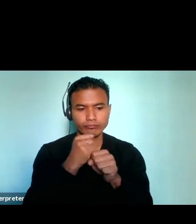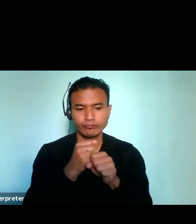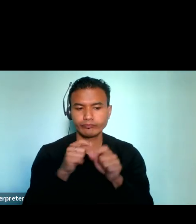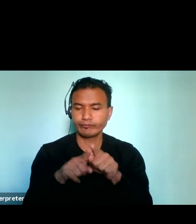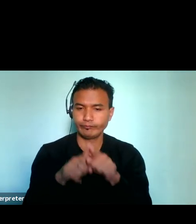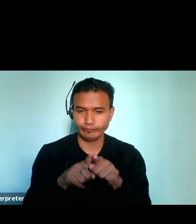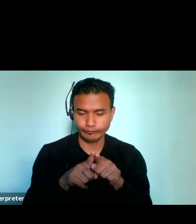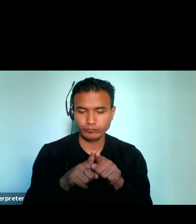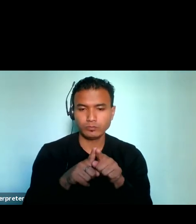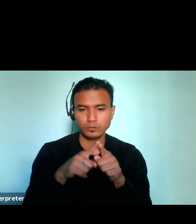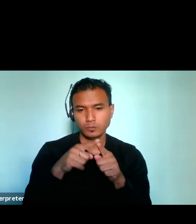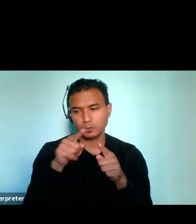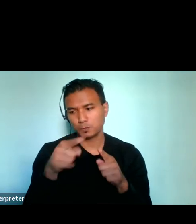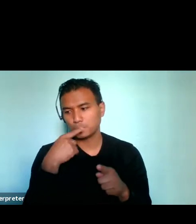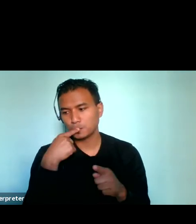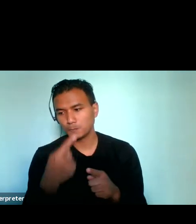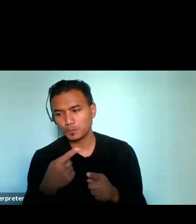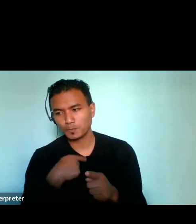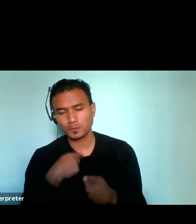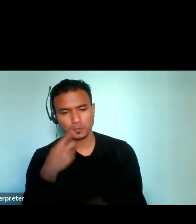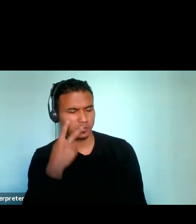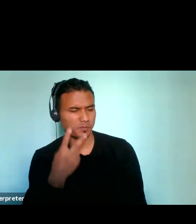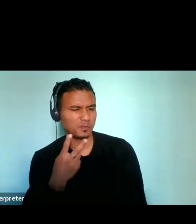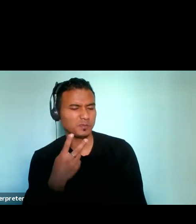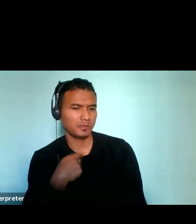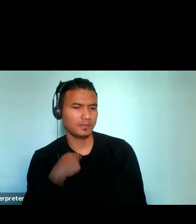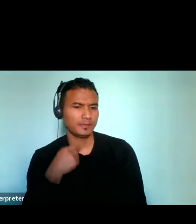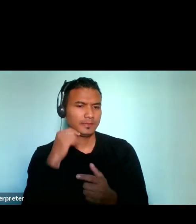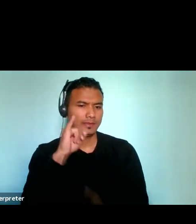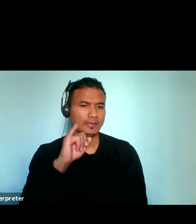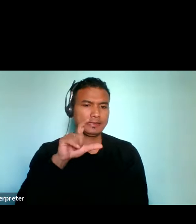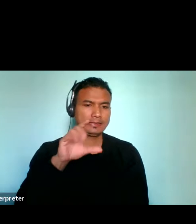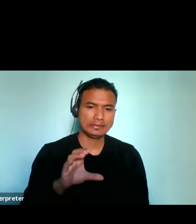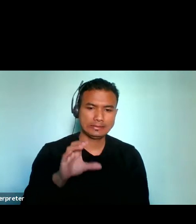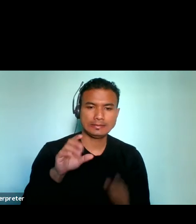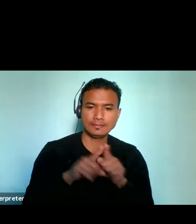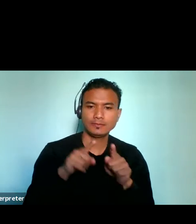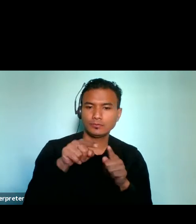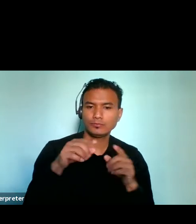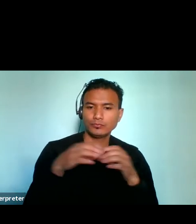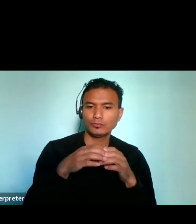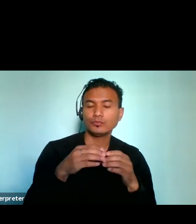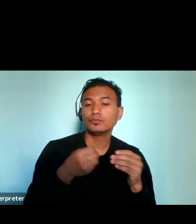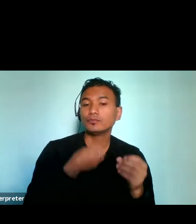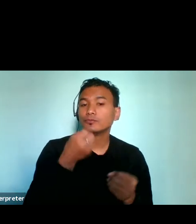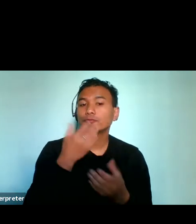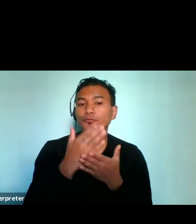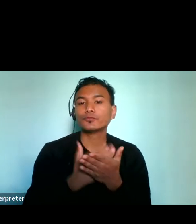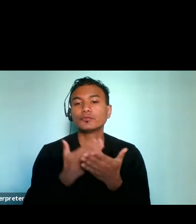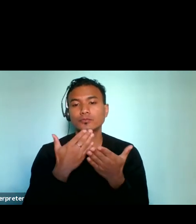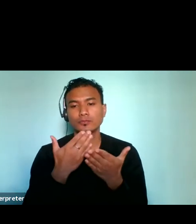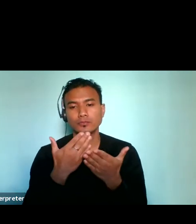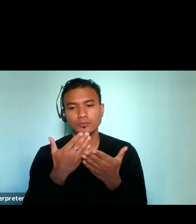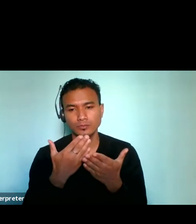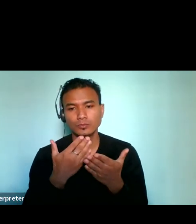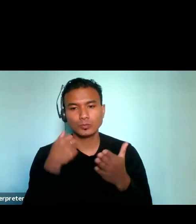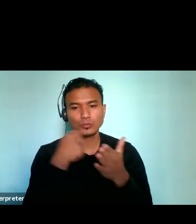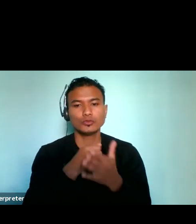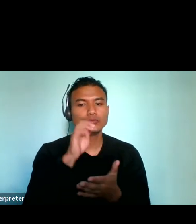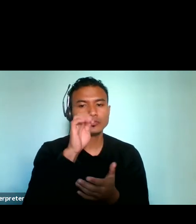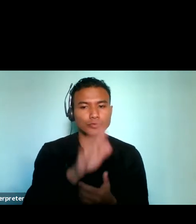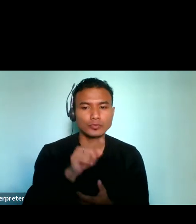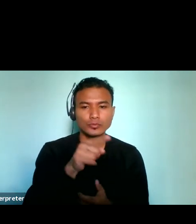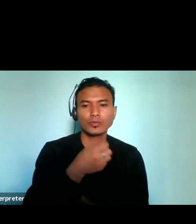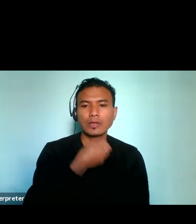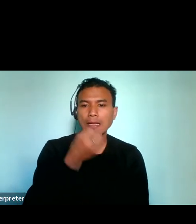tell. And as we think about how ILC can be a platform for the voices of people to be heard in the world, these are the voices